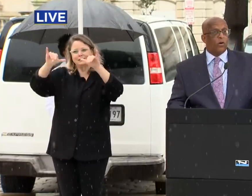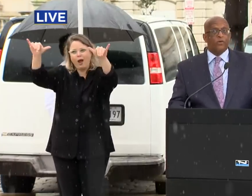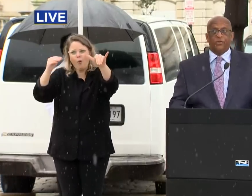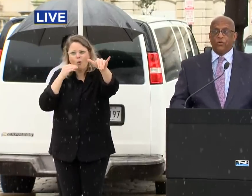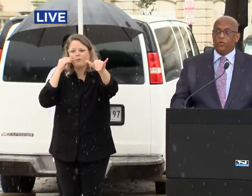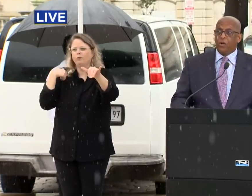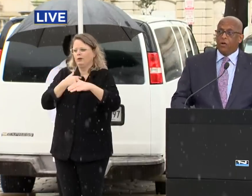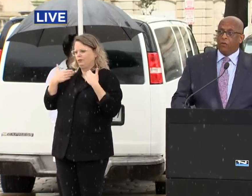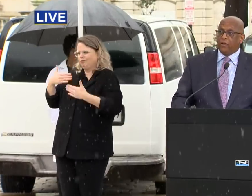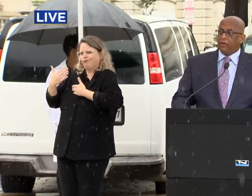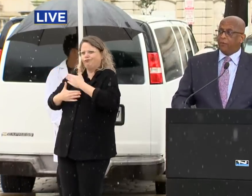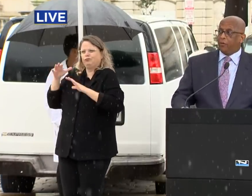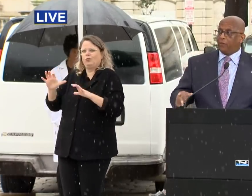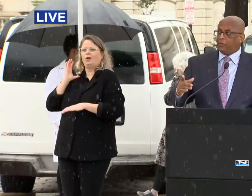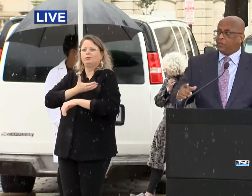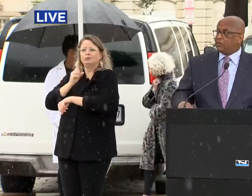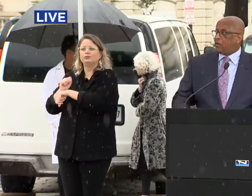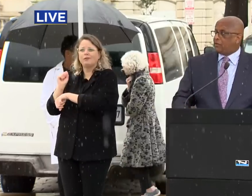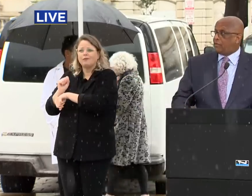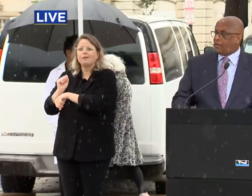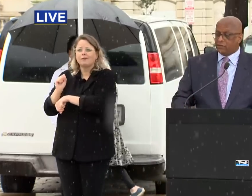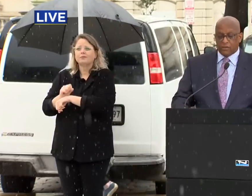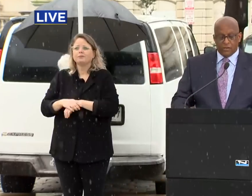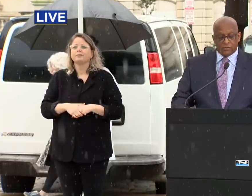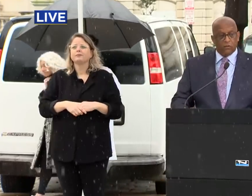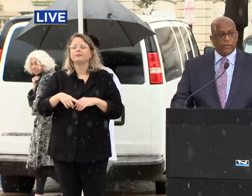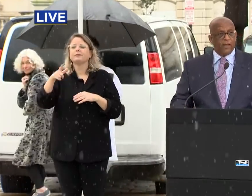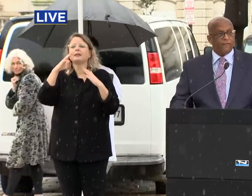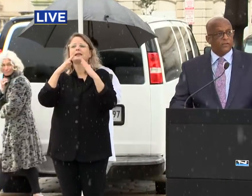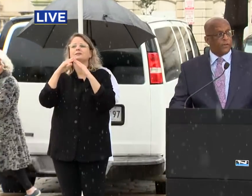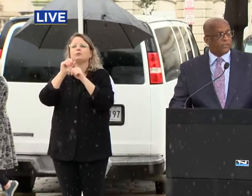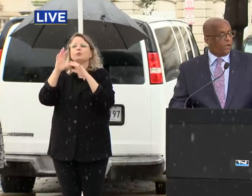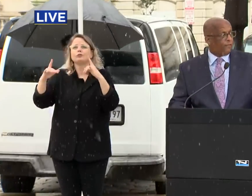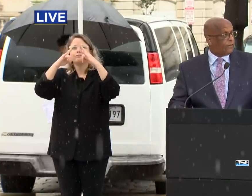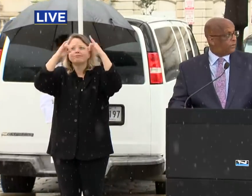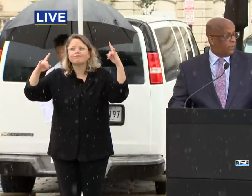city workers who were here to put up these tents so that we can have this press conference.